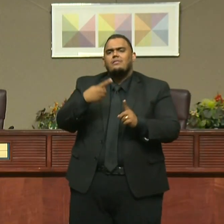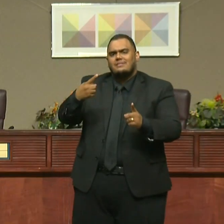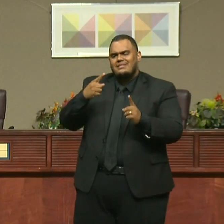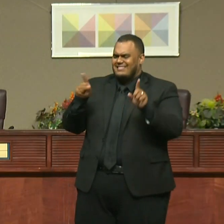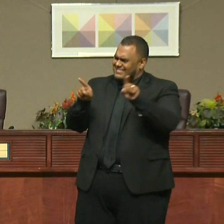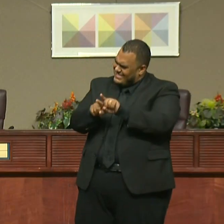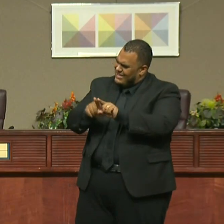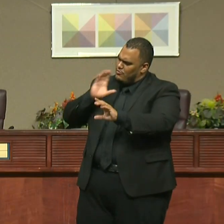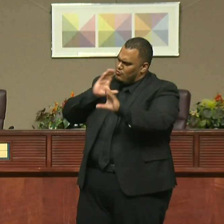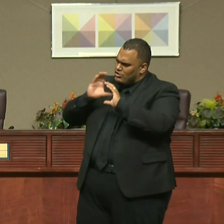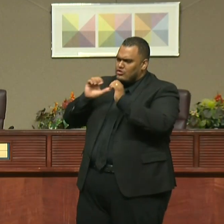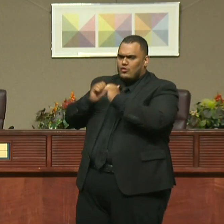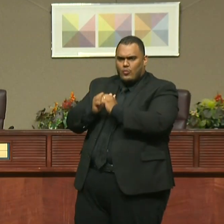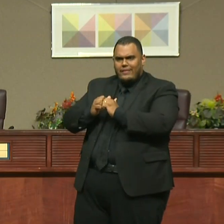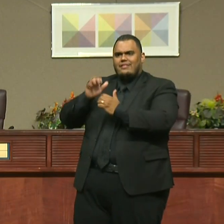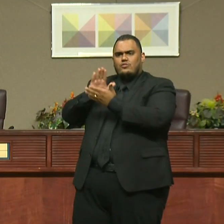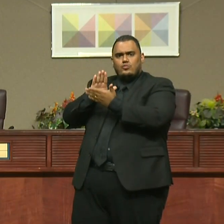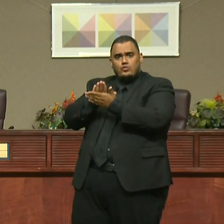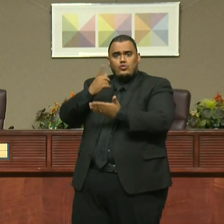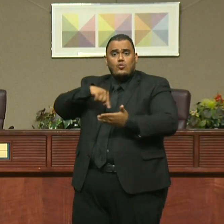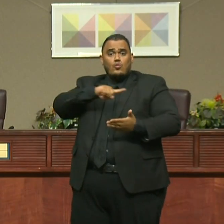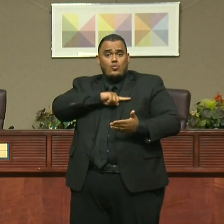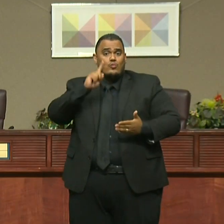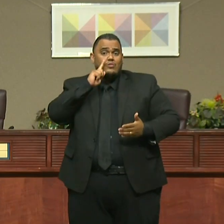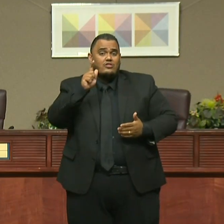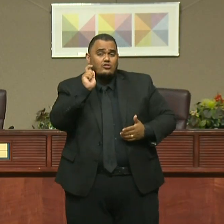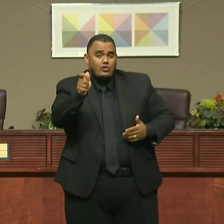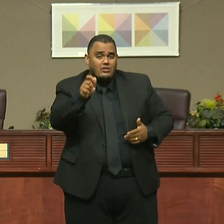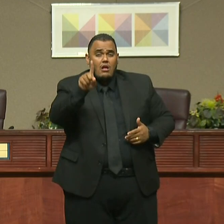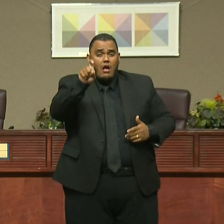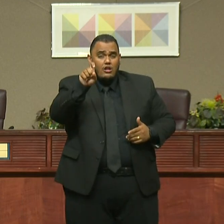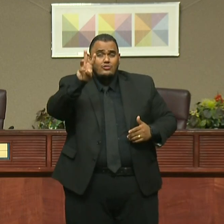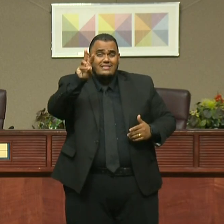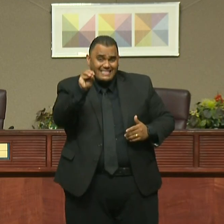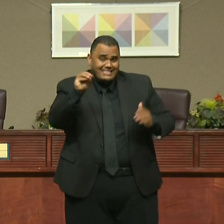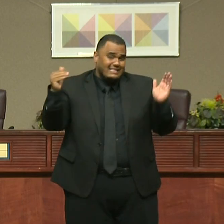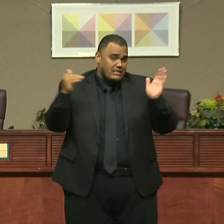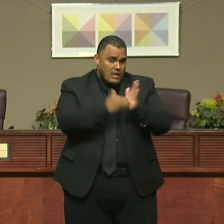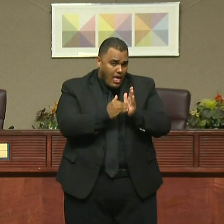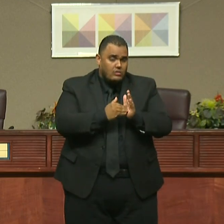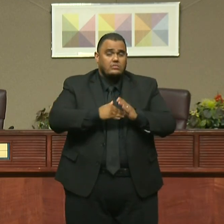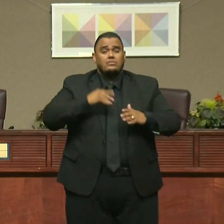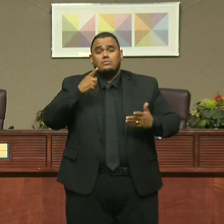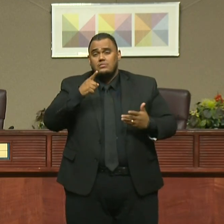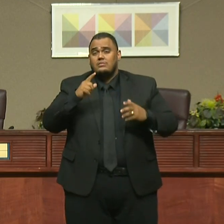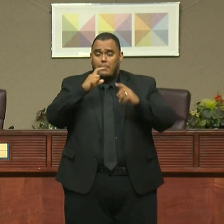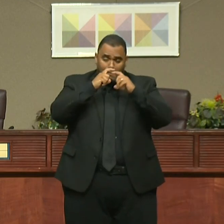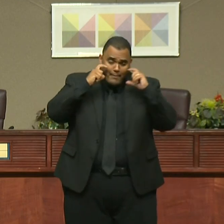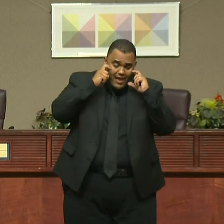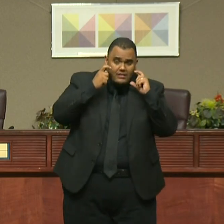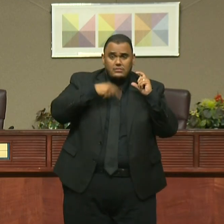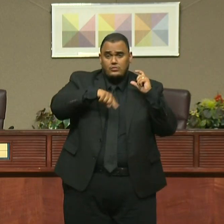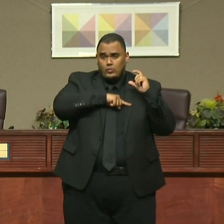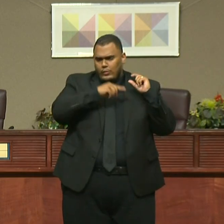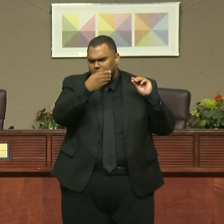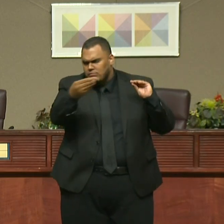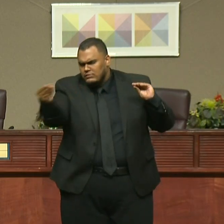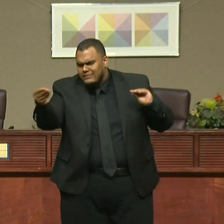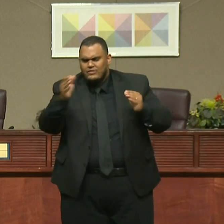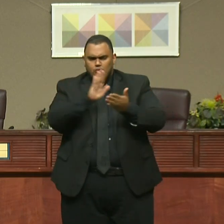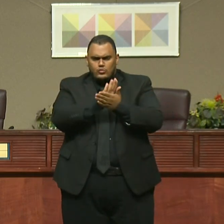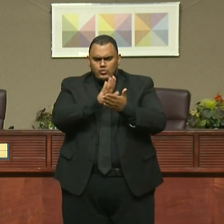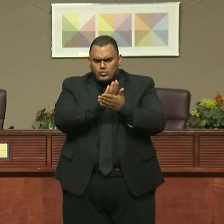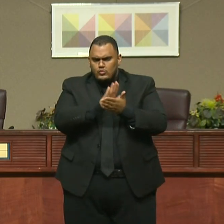just donated to the school system 160,000 masks that are going to be distributed through the points that